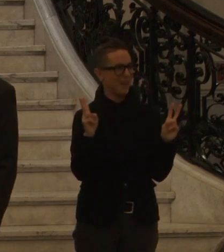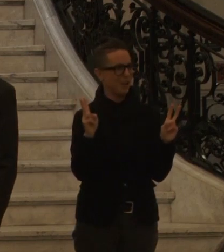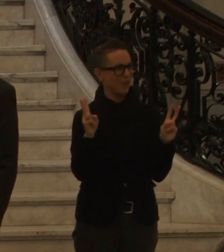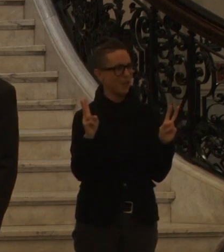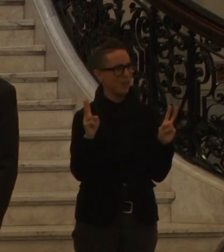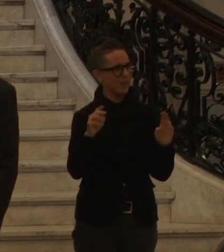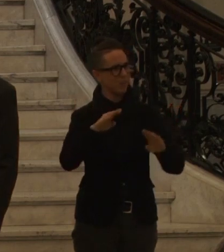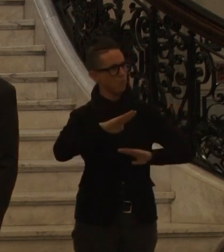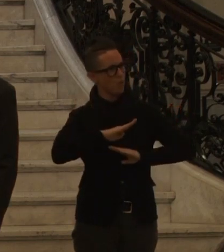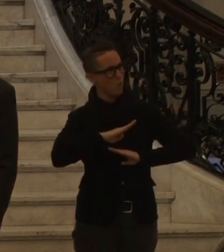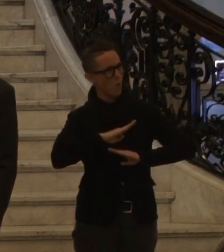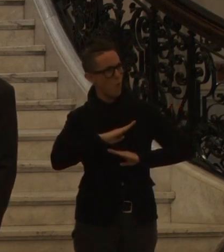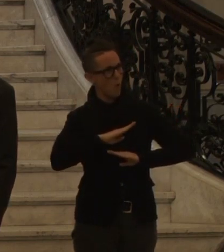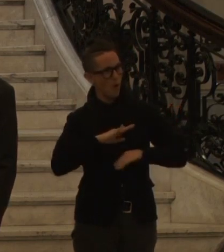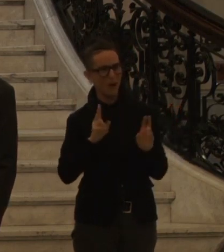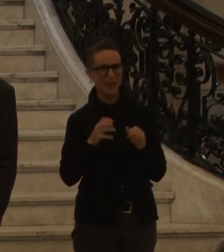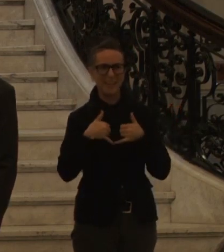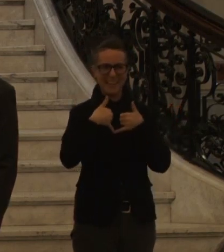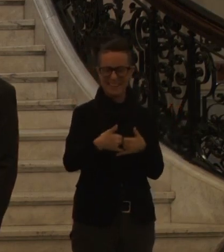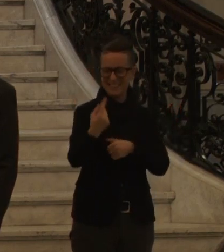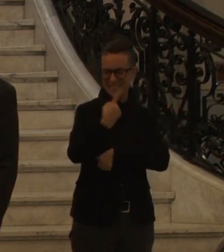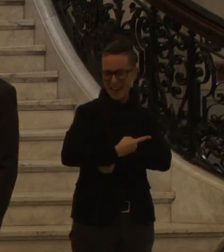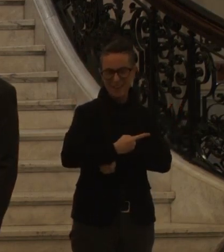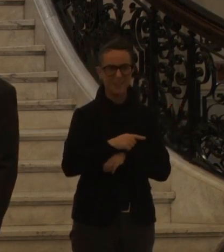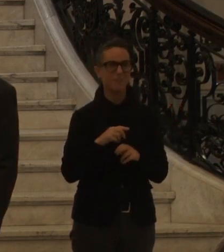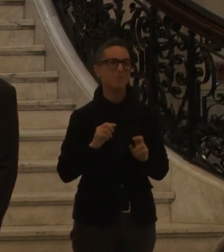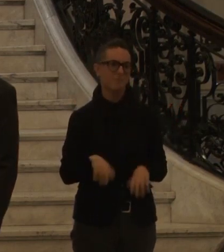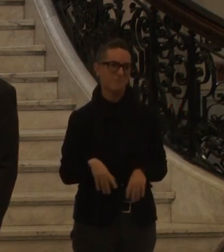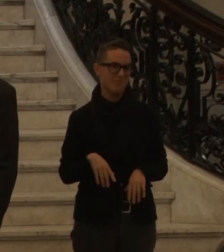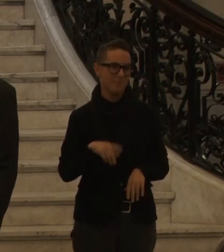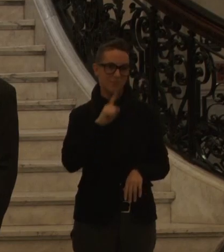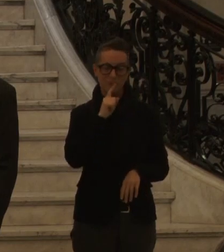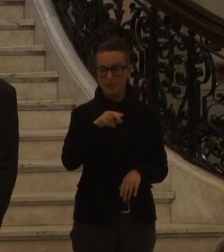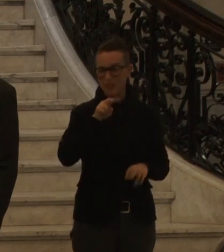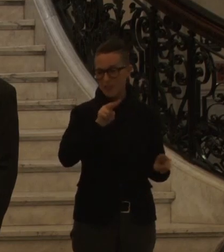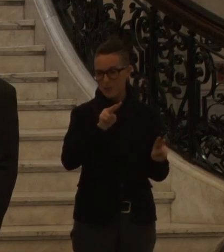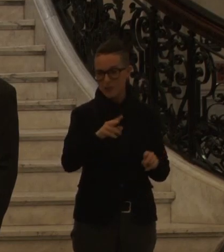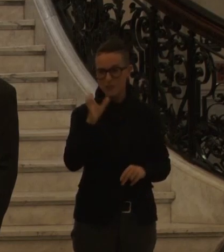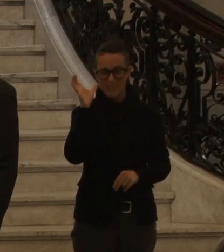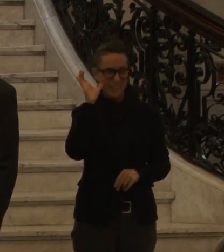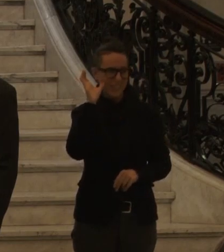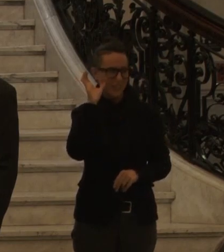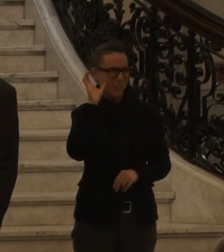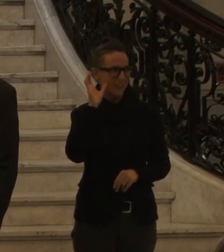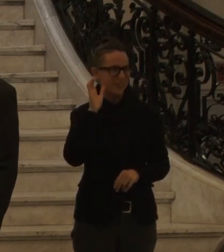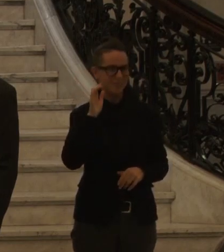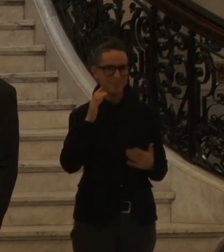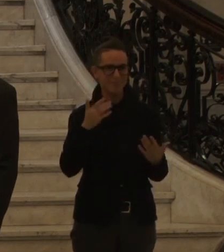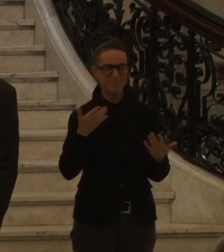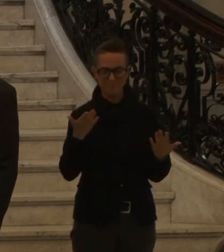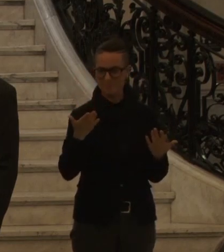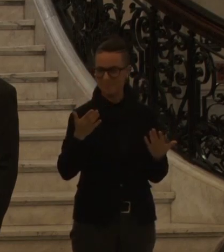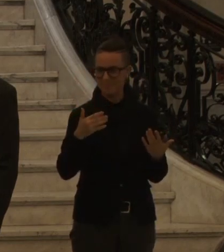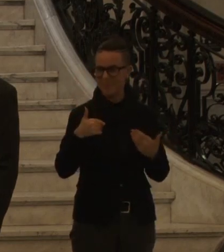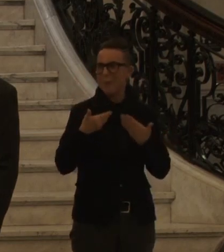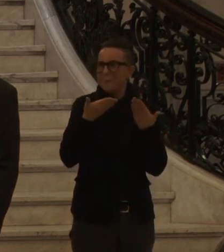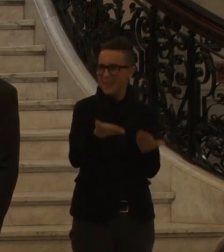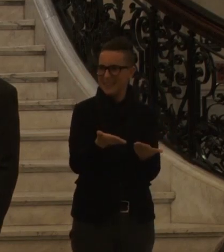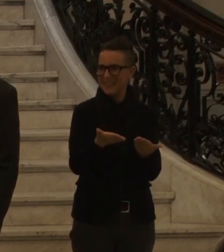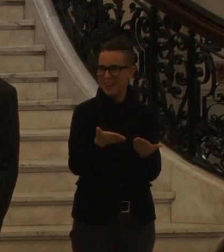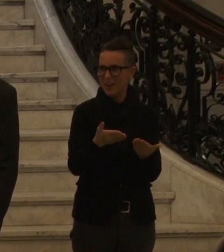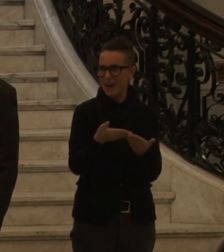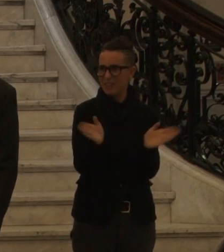rewarding day, and I think that I'm certainly looking forward to hearing it, being at the public